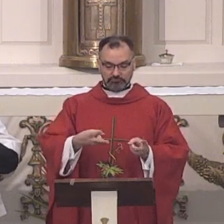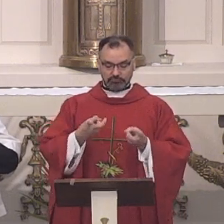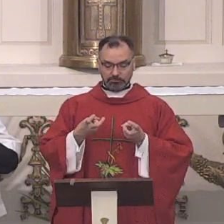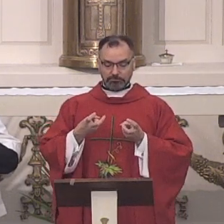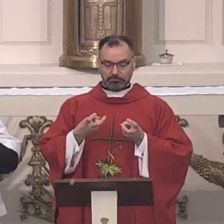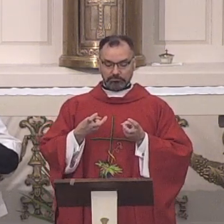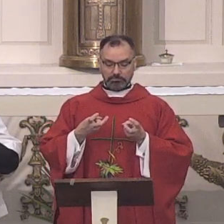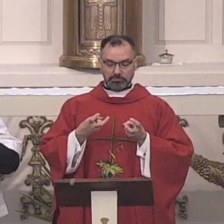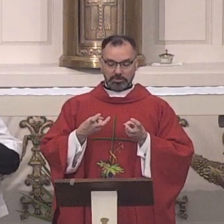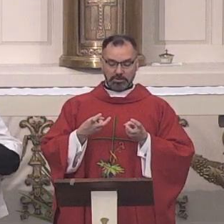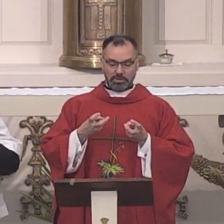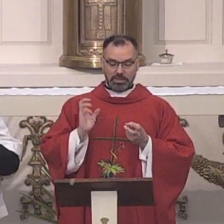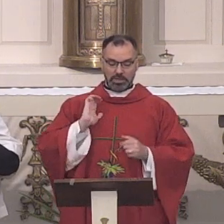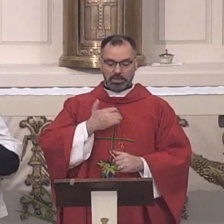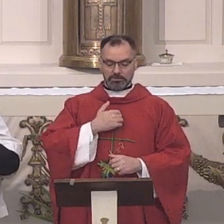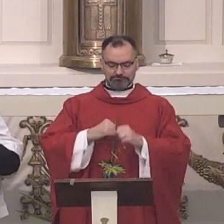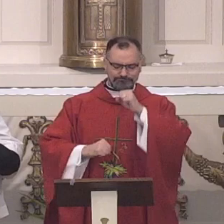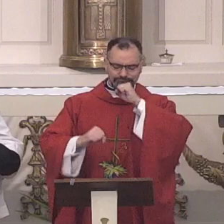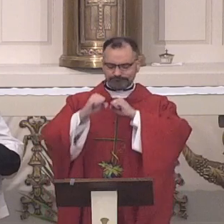A reading